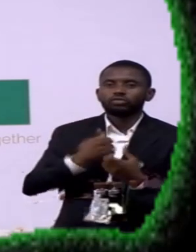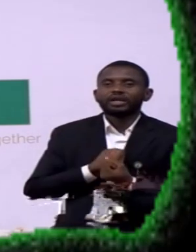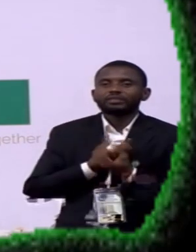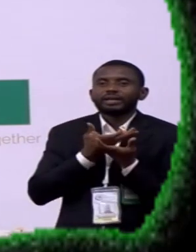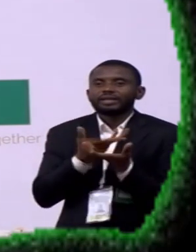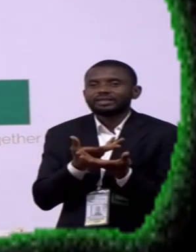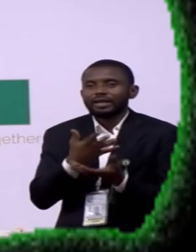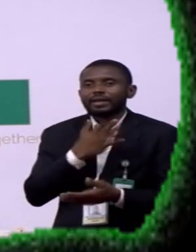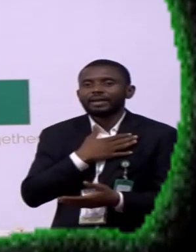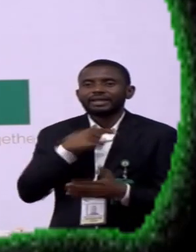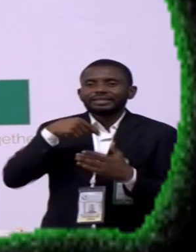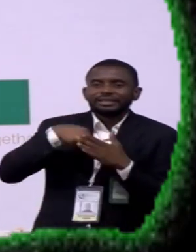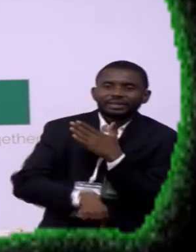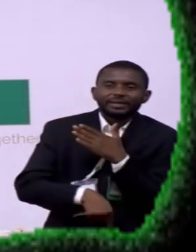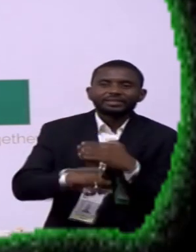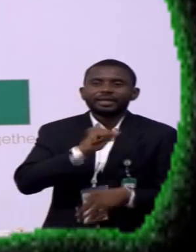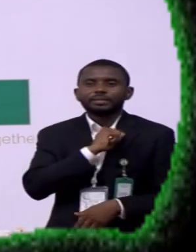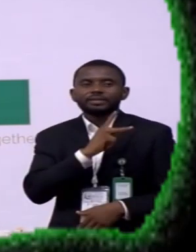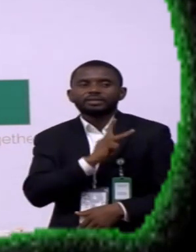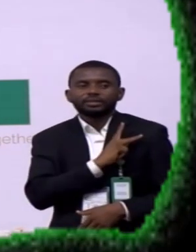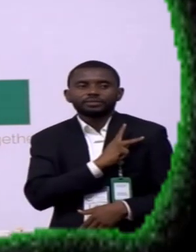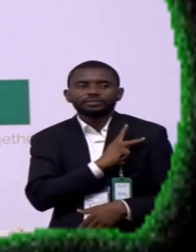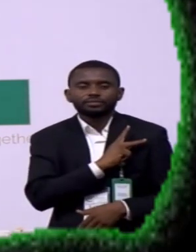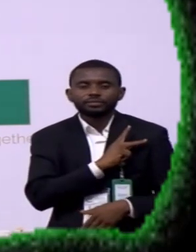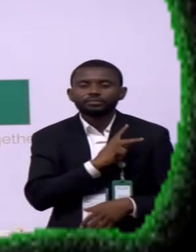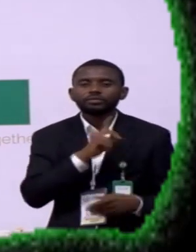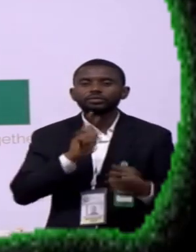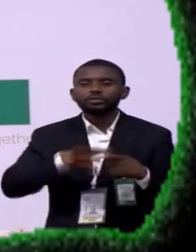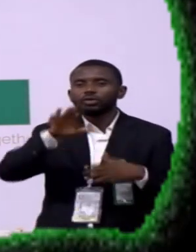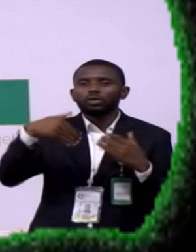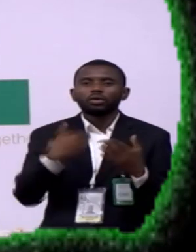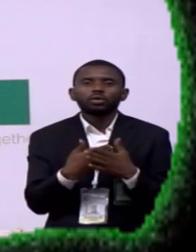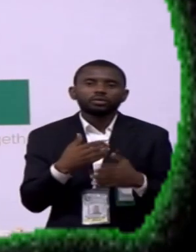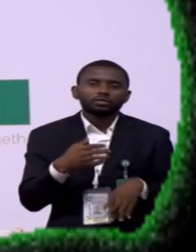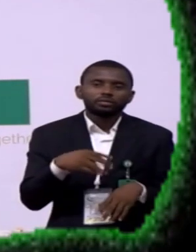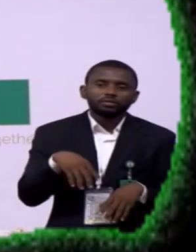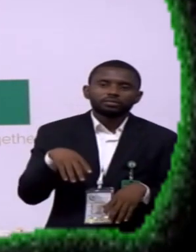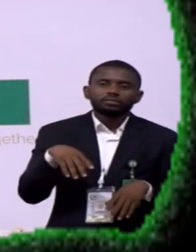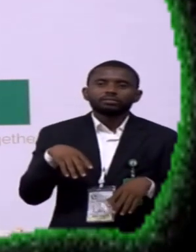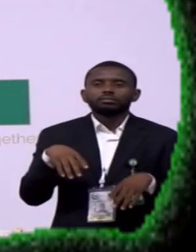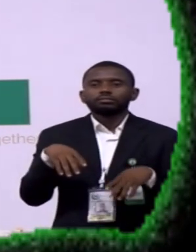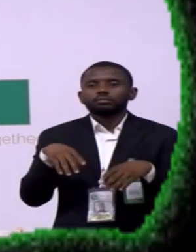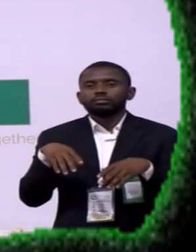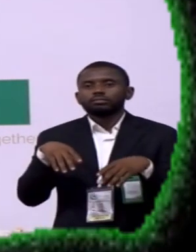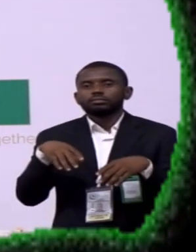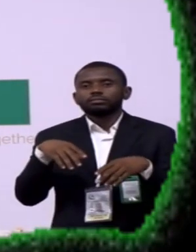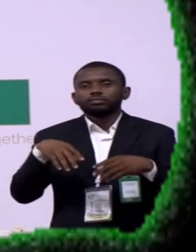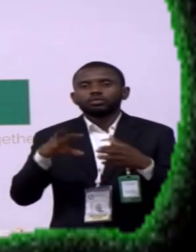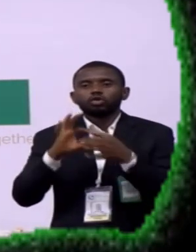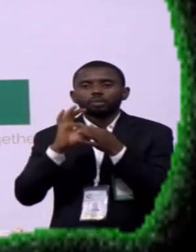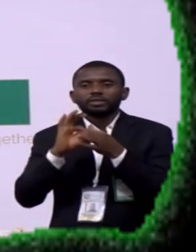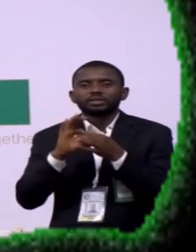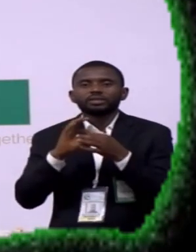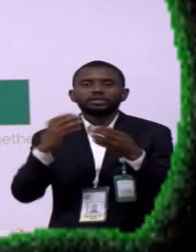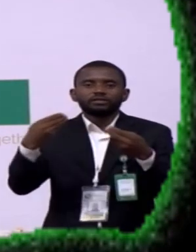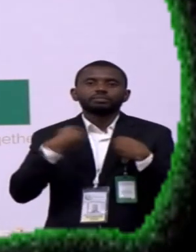my deepest appreciation for all the cooperation extended to me in the past